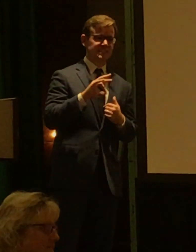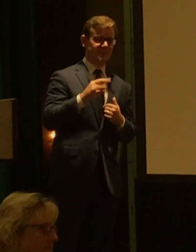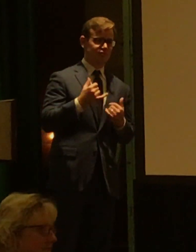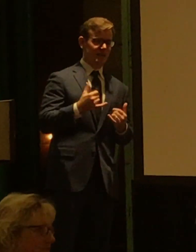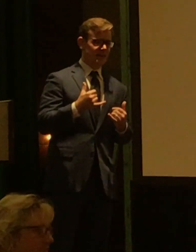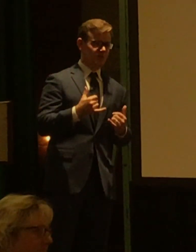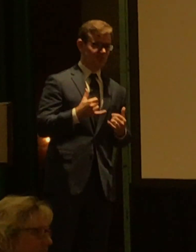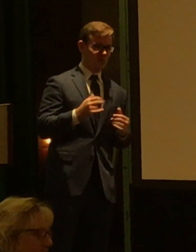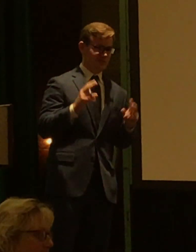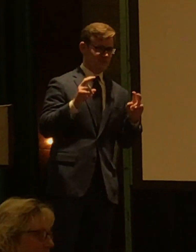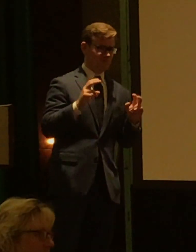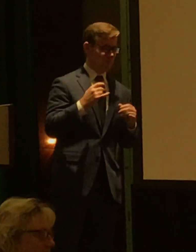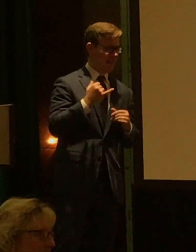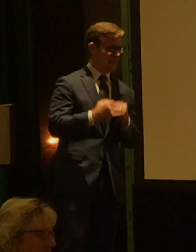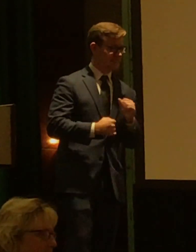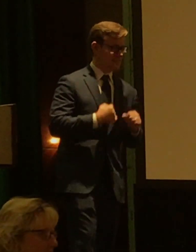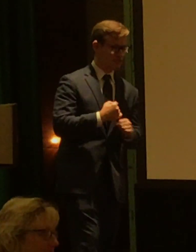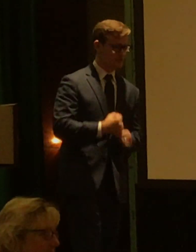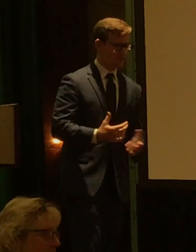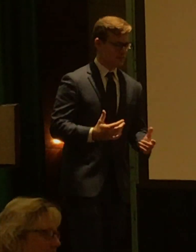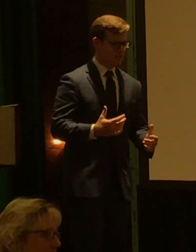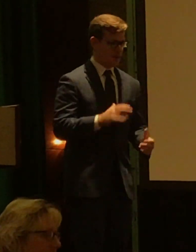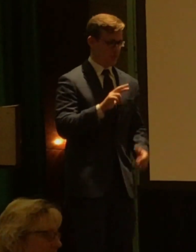for the Air Force is 38.